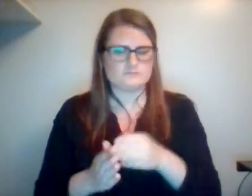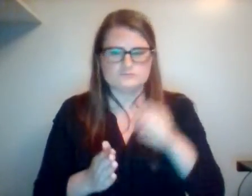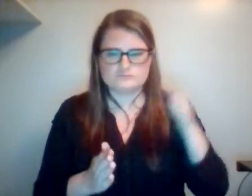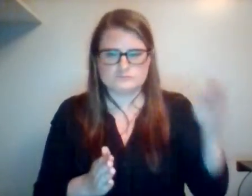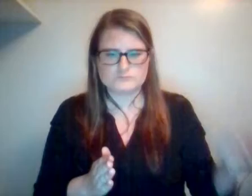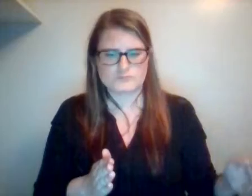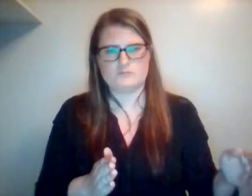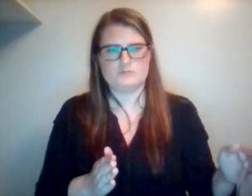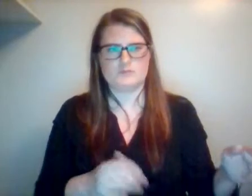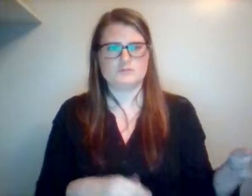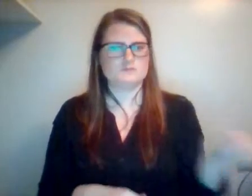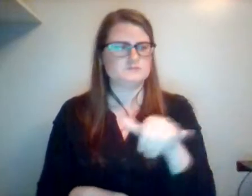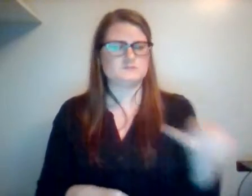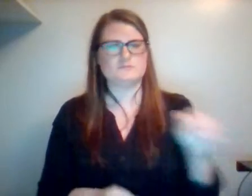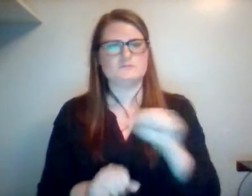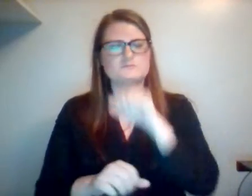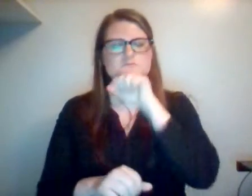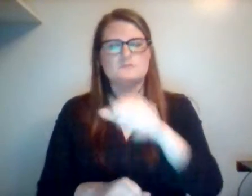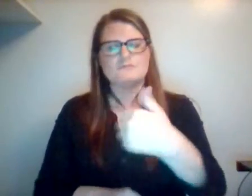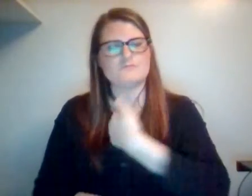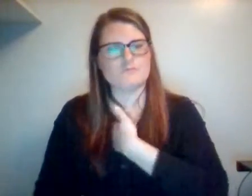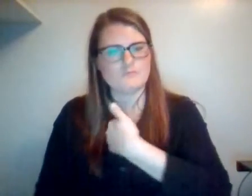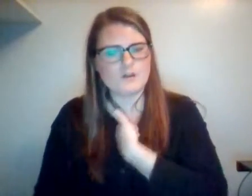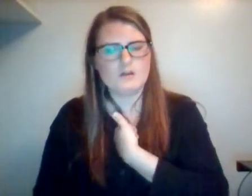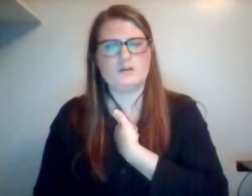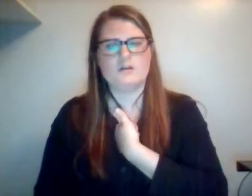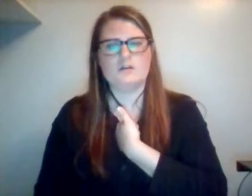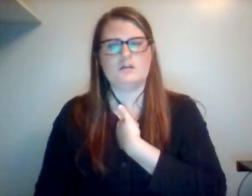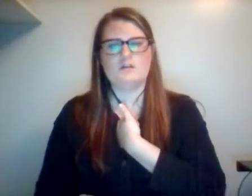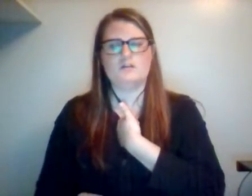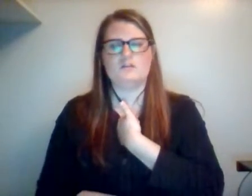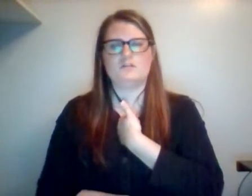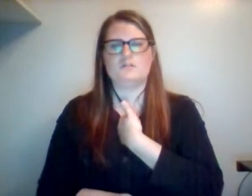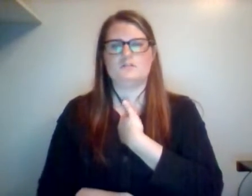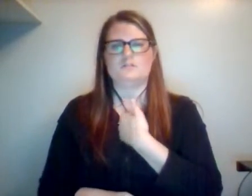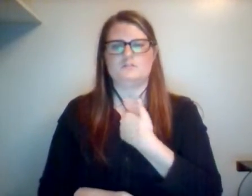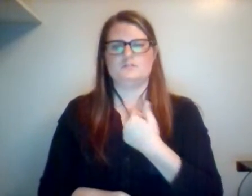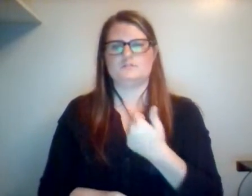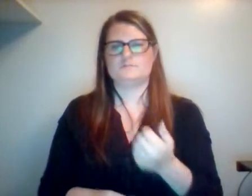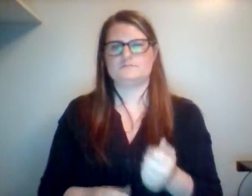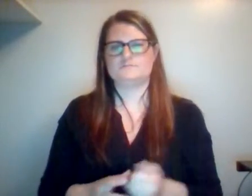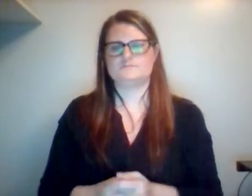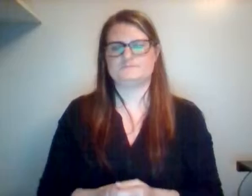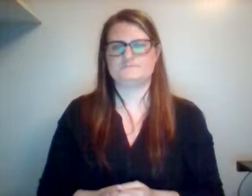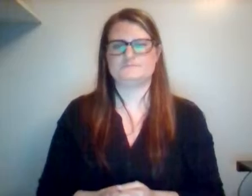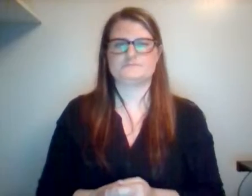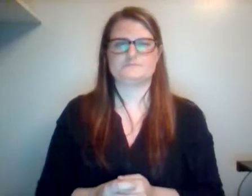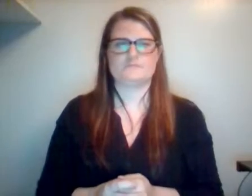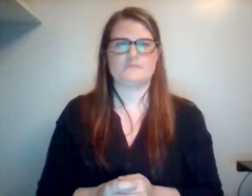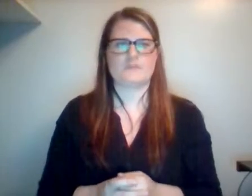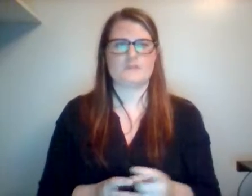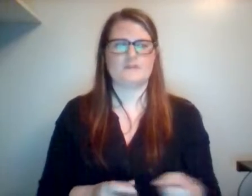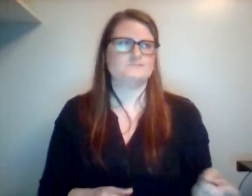And given how sinful John Piper is, and I presume others are like me, very few of